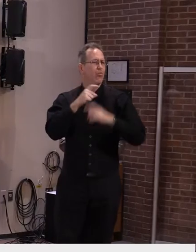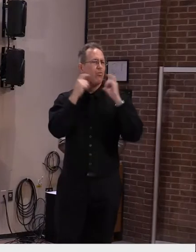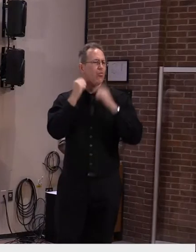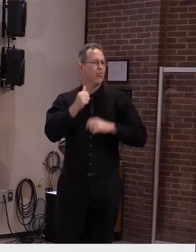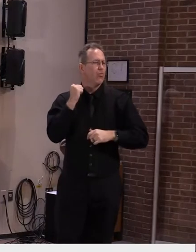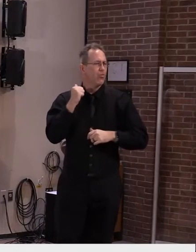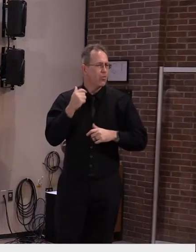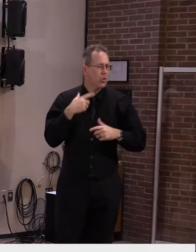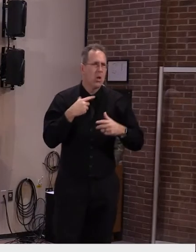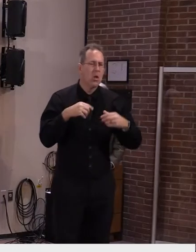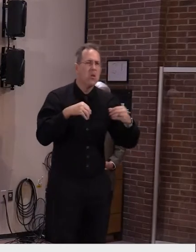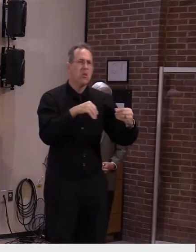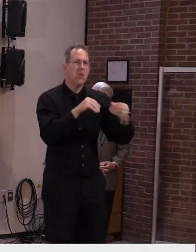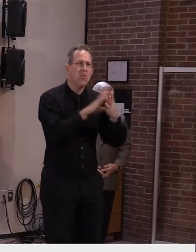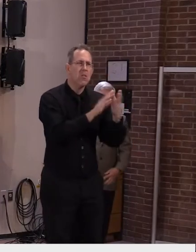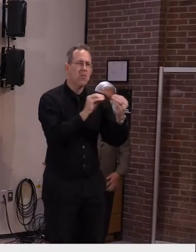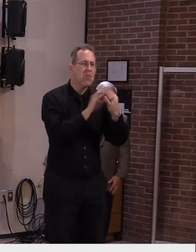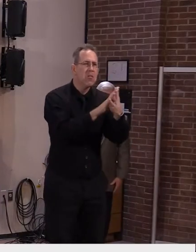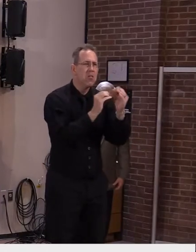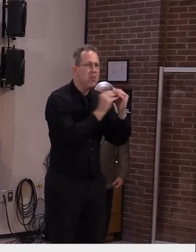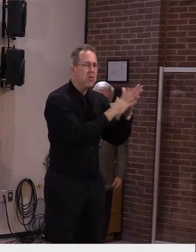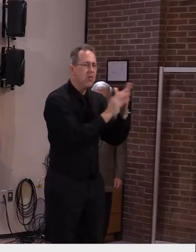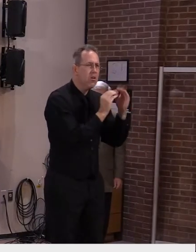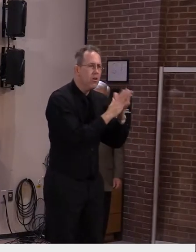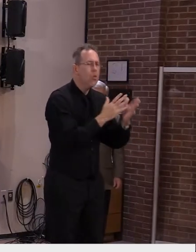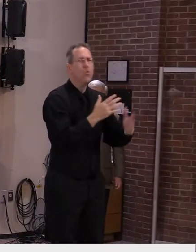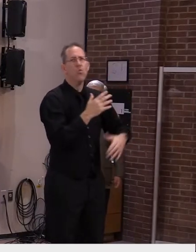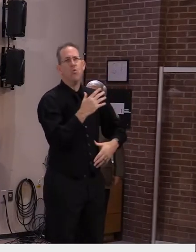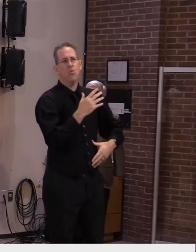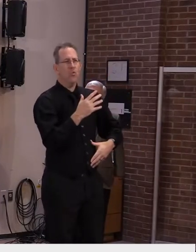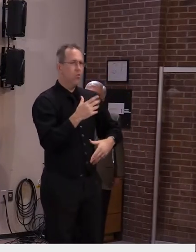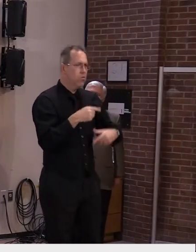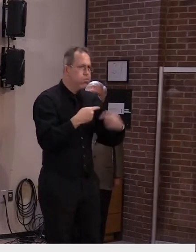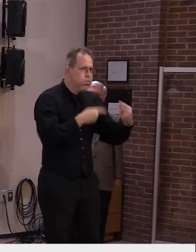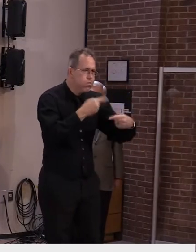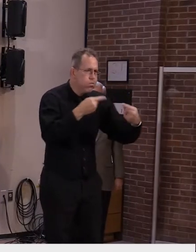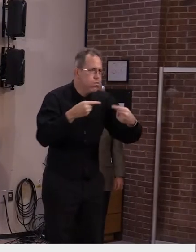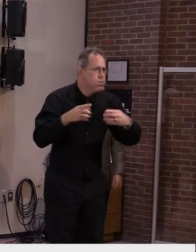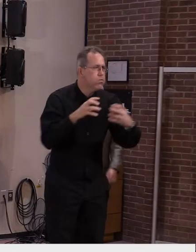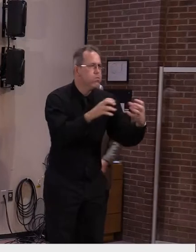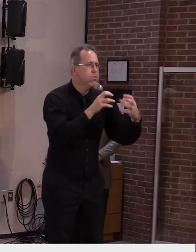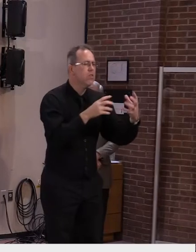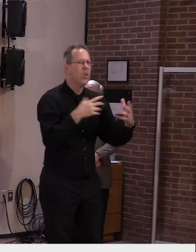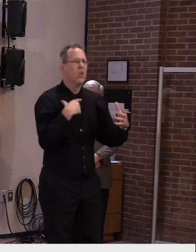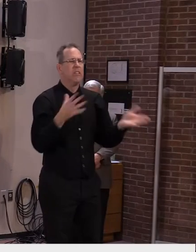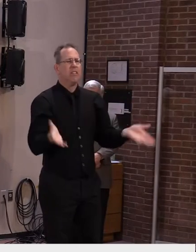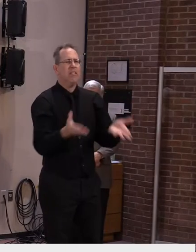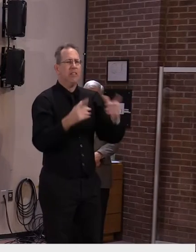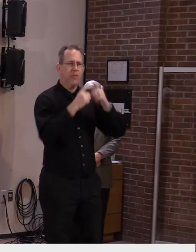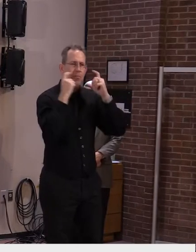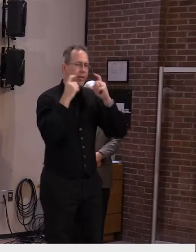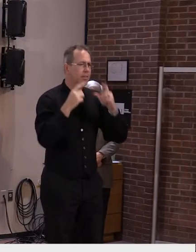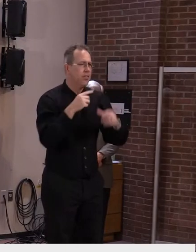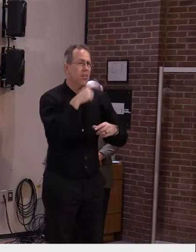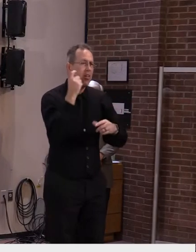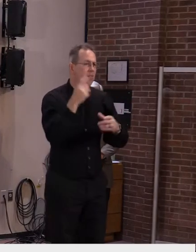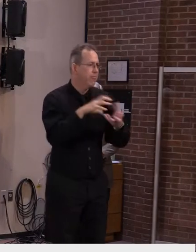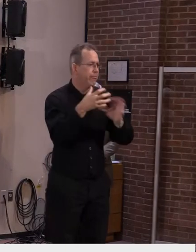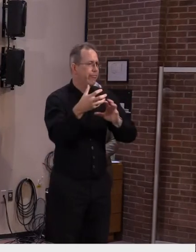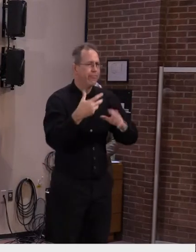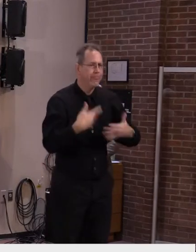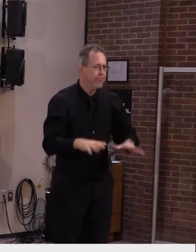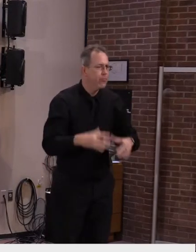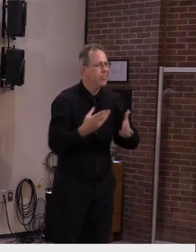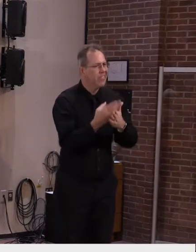faces about the masks because they're mandated. So it's a real challenging time. I think Delta is